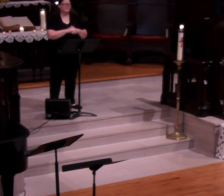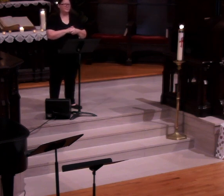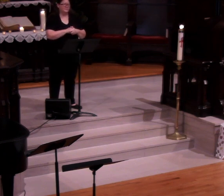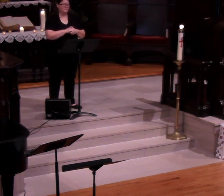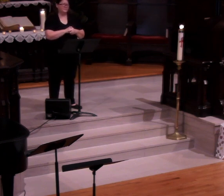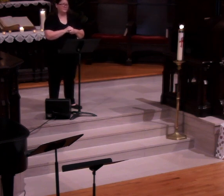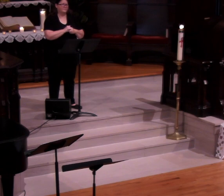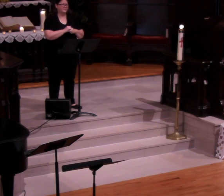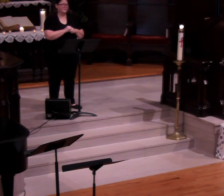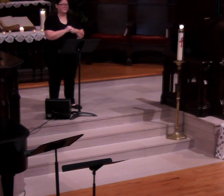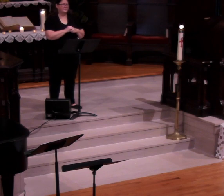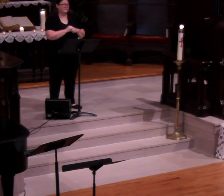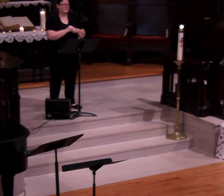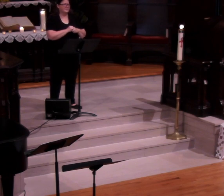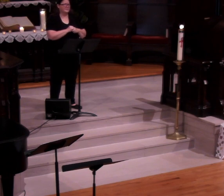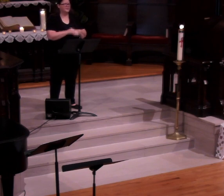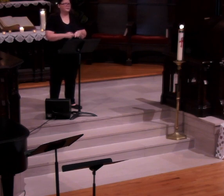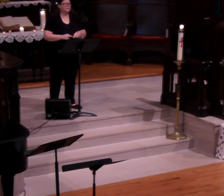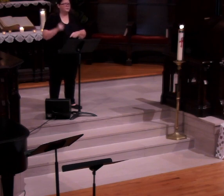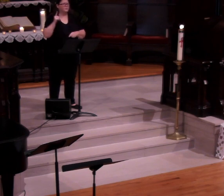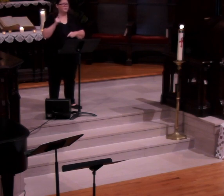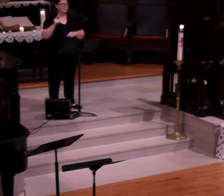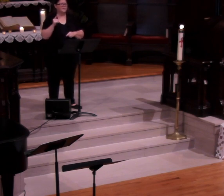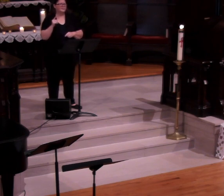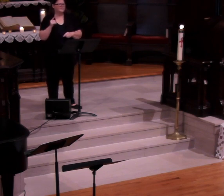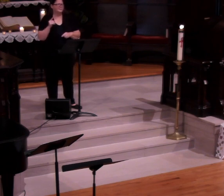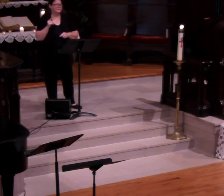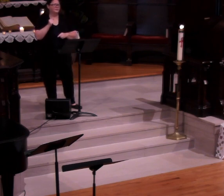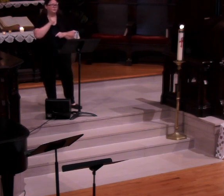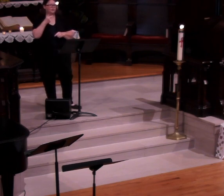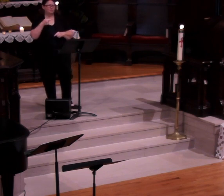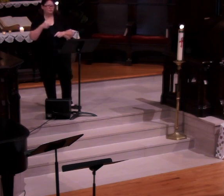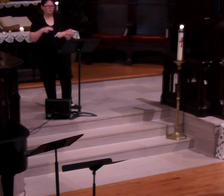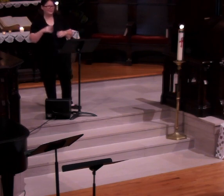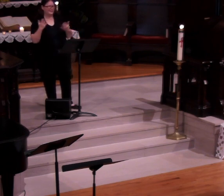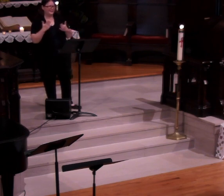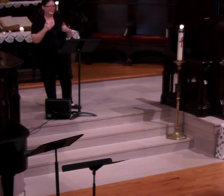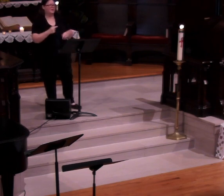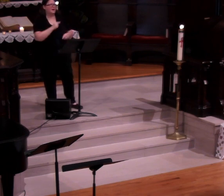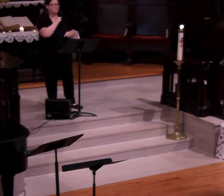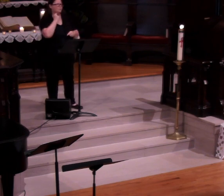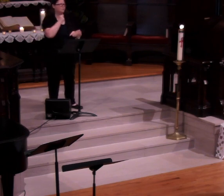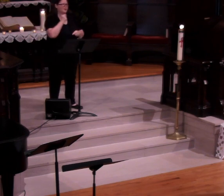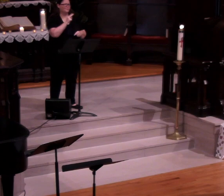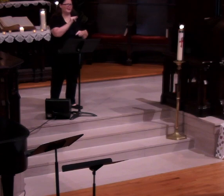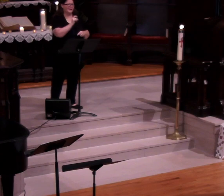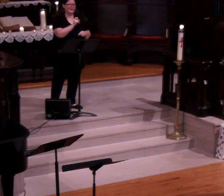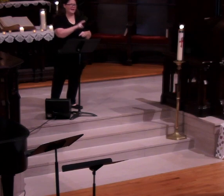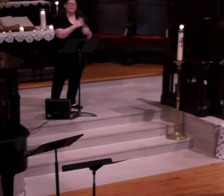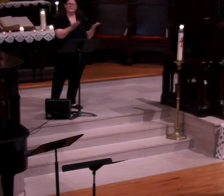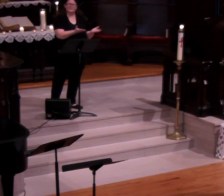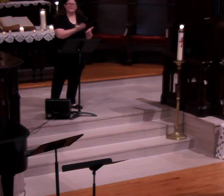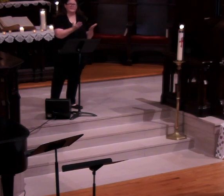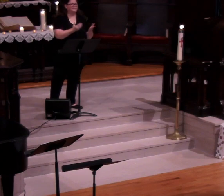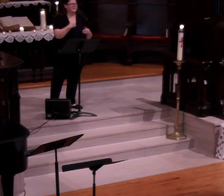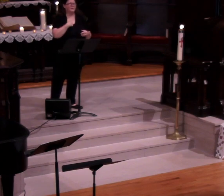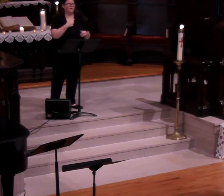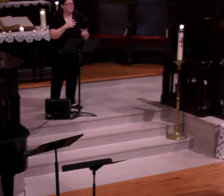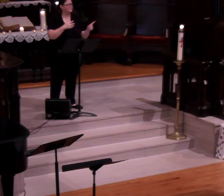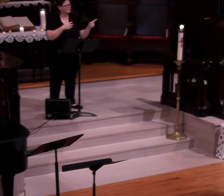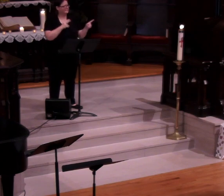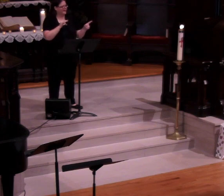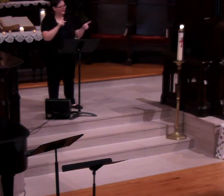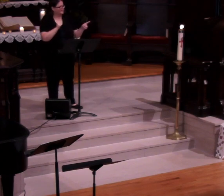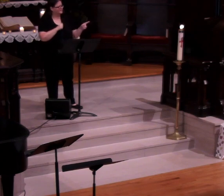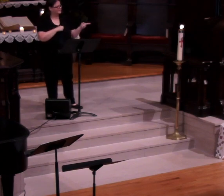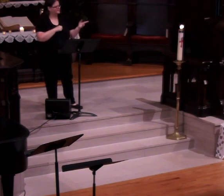Reverend Sonia Green is with us, and we have also had the pleasure of having Reverend Nina Schmidt with us. I would love, Nina, if you